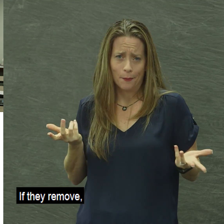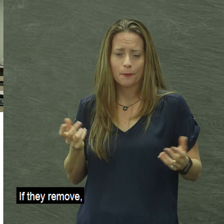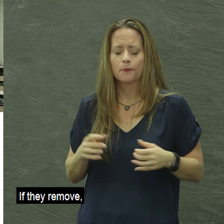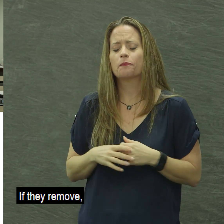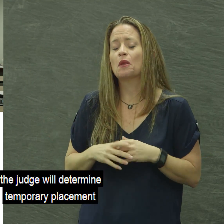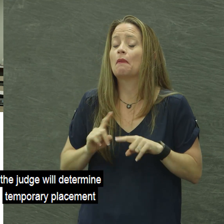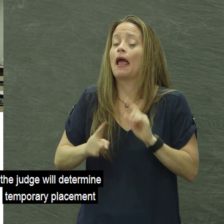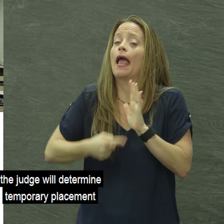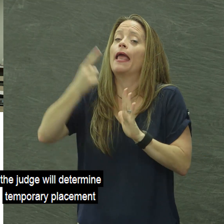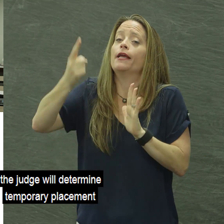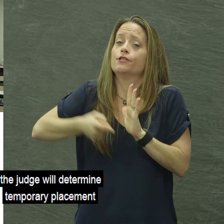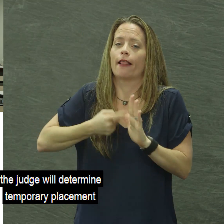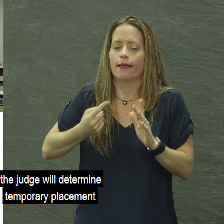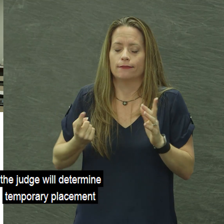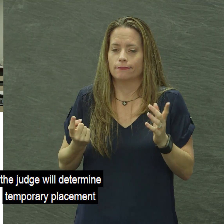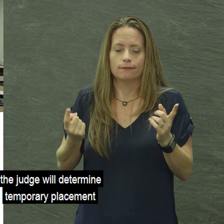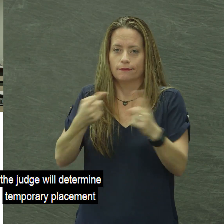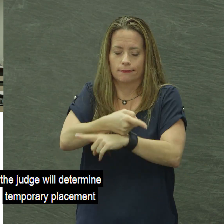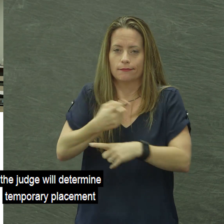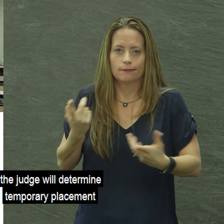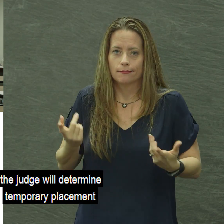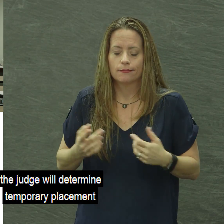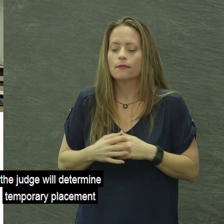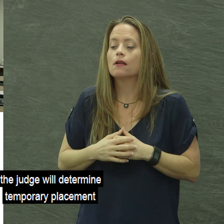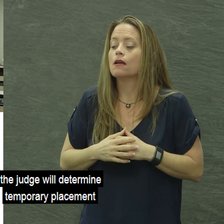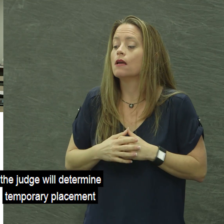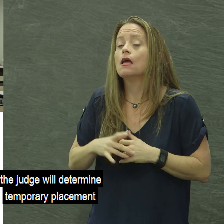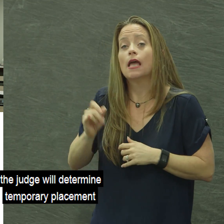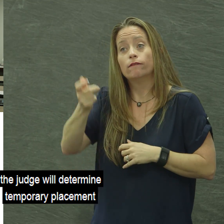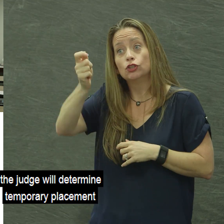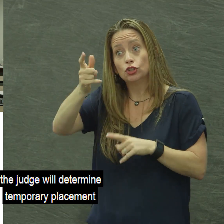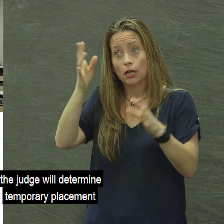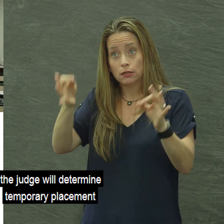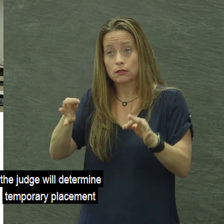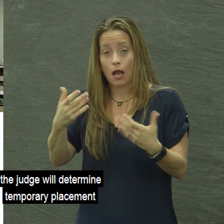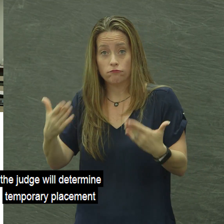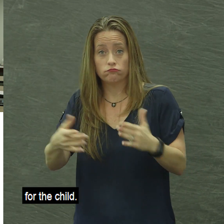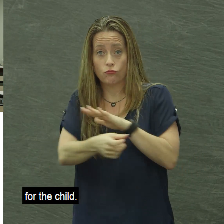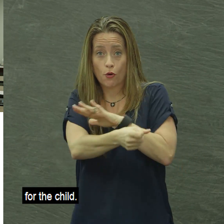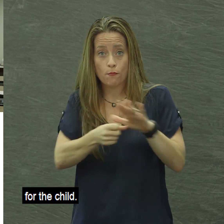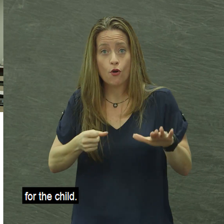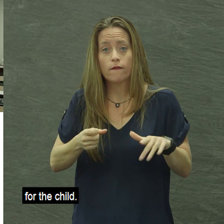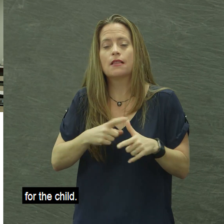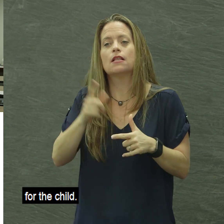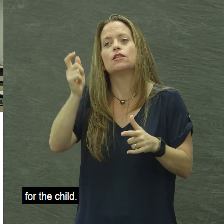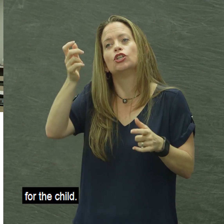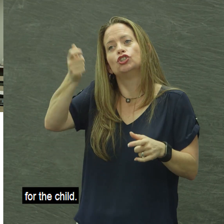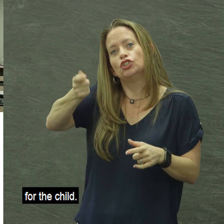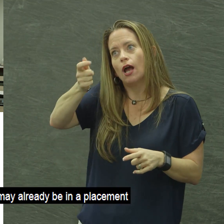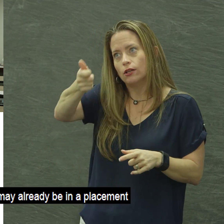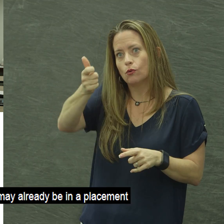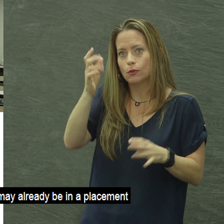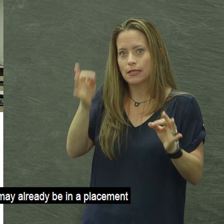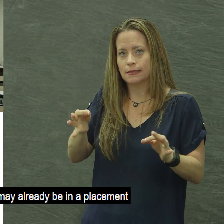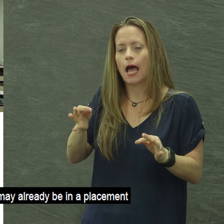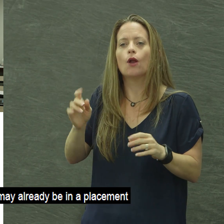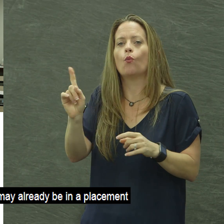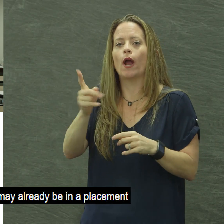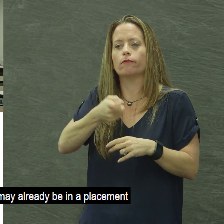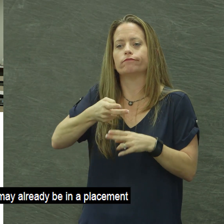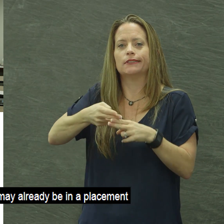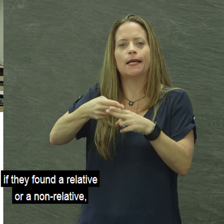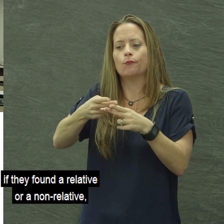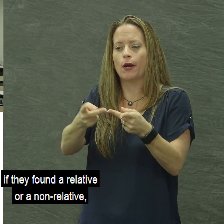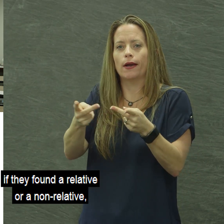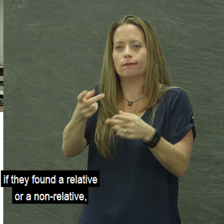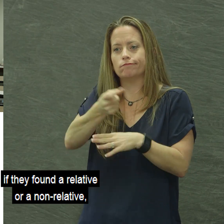If they remove, the judge will determine temporary placement for the child. They may already be